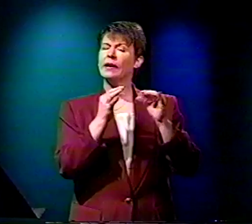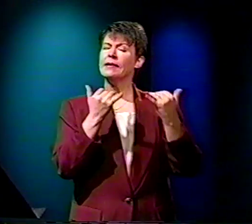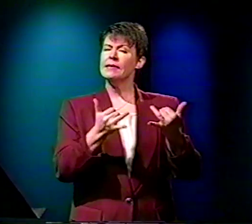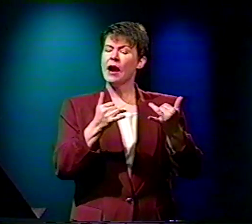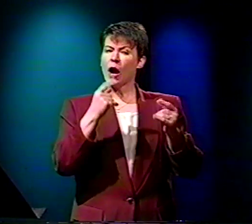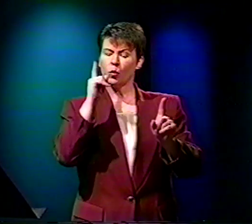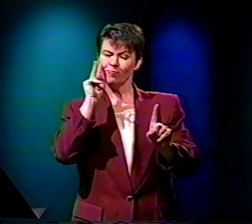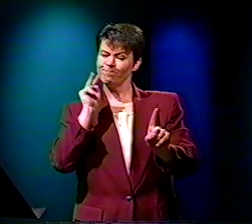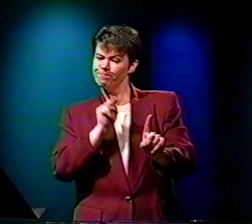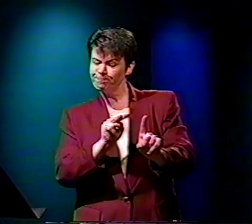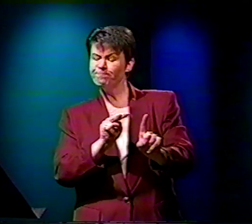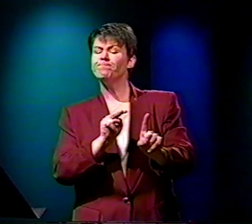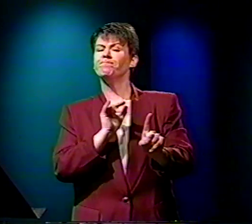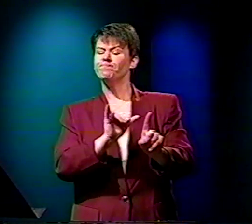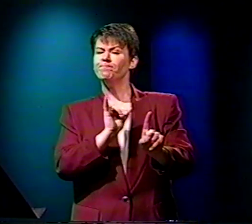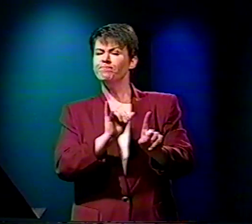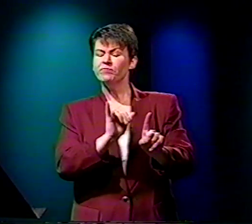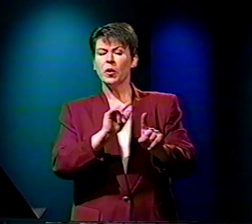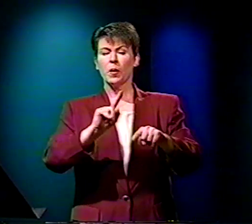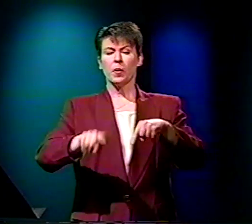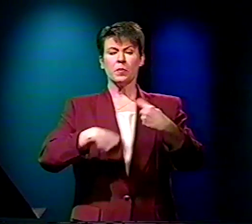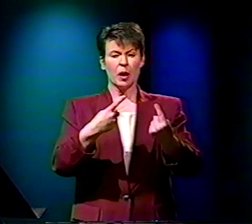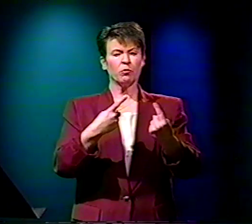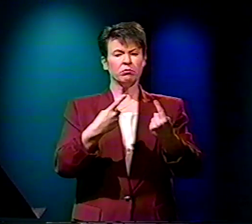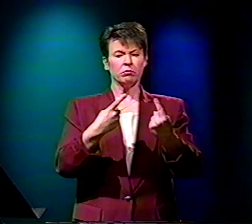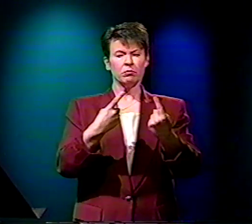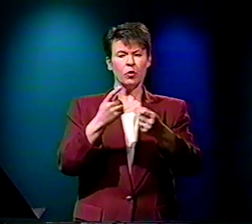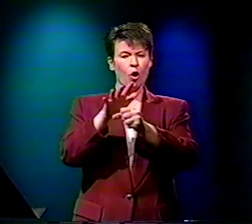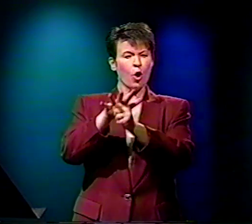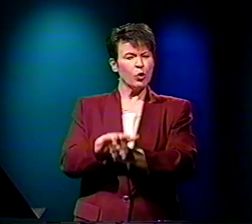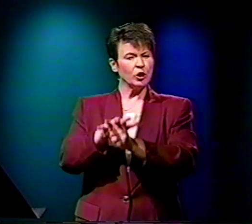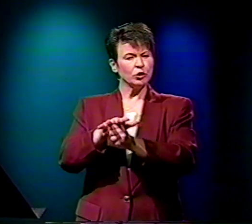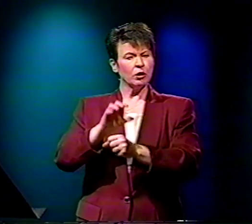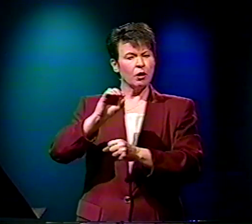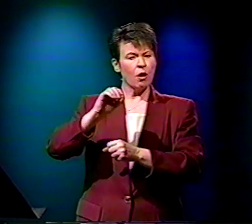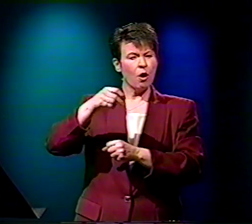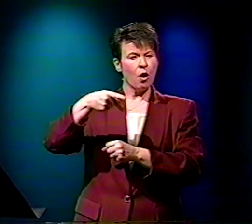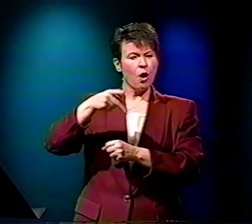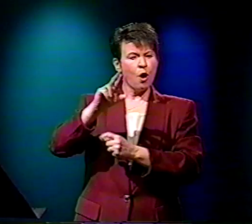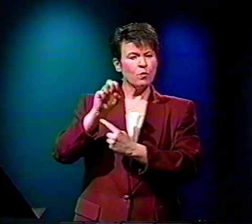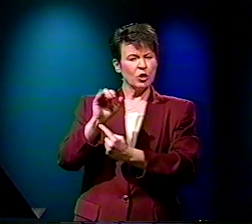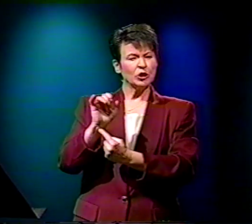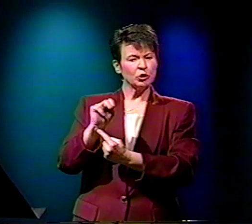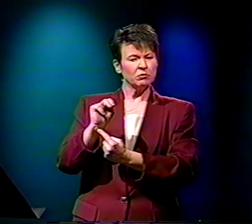interpreters and deaf people, I think it's important to recognize that there is oppression.